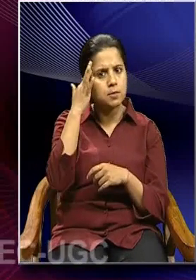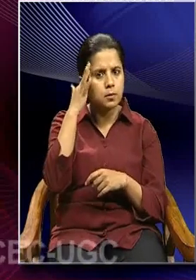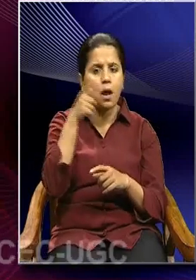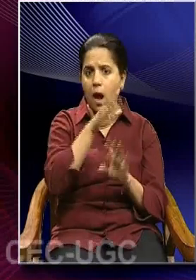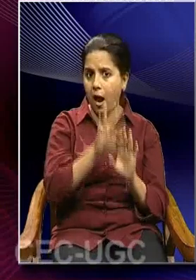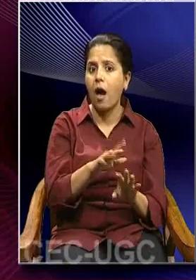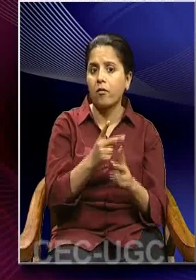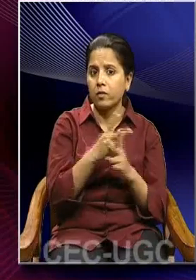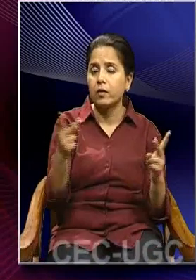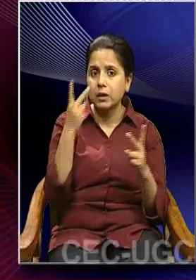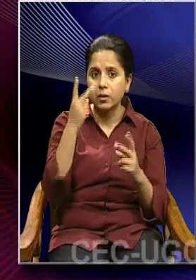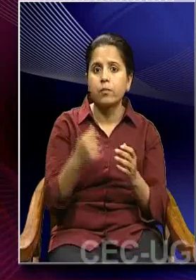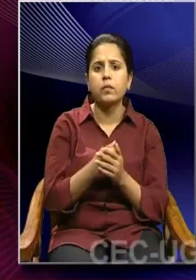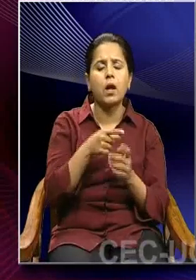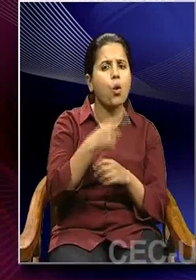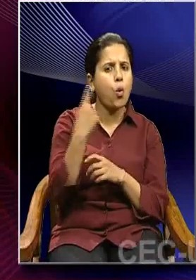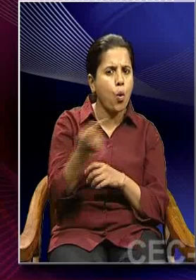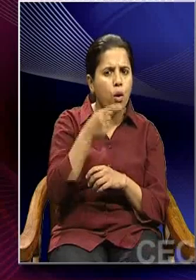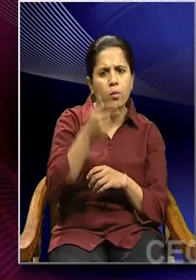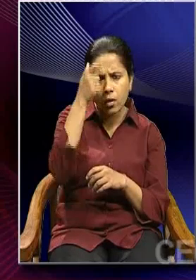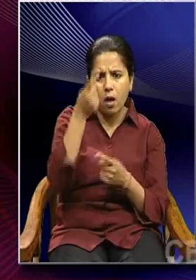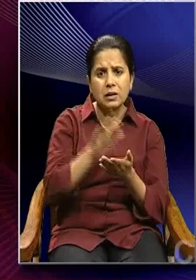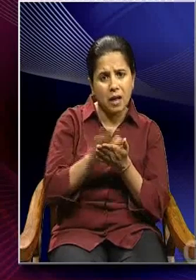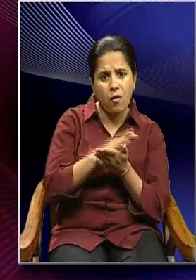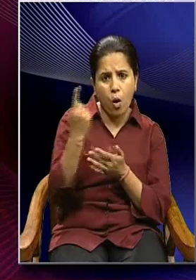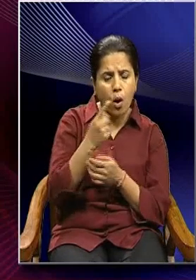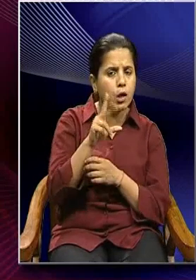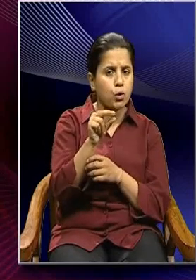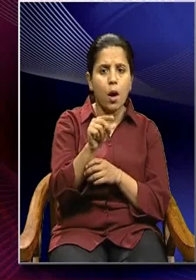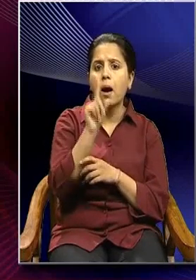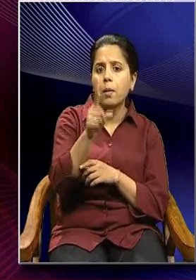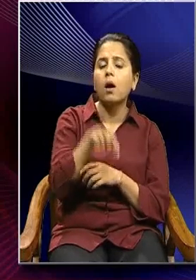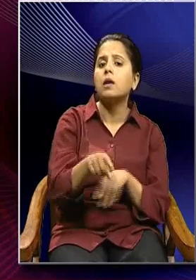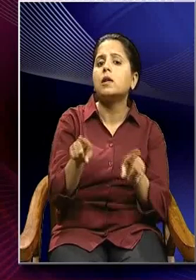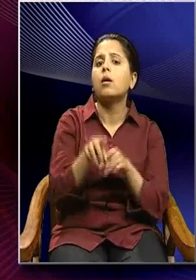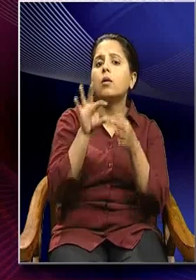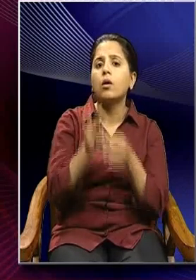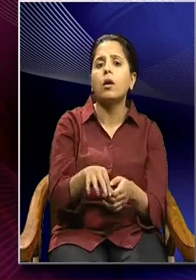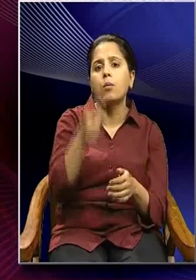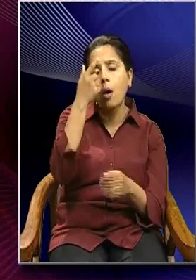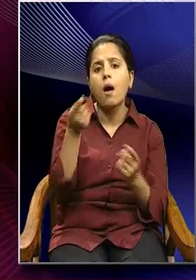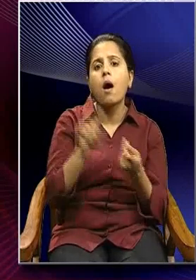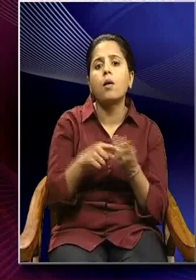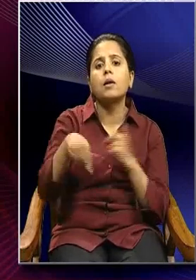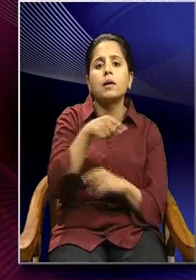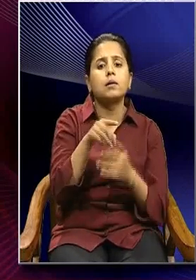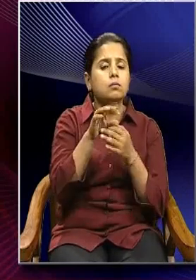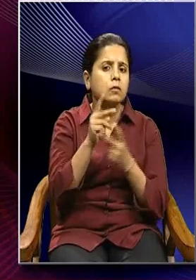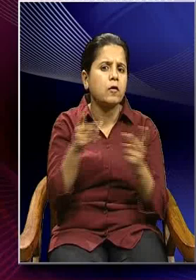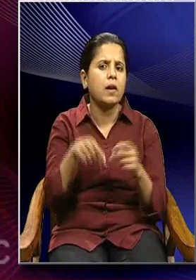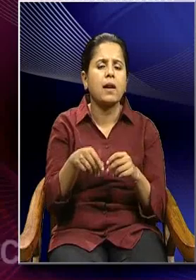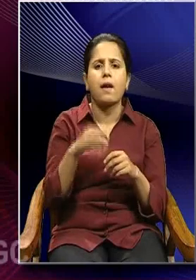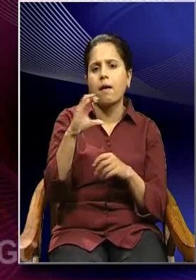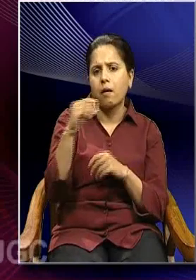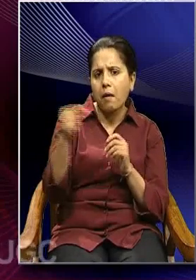there, that it is not only an issue of sanitation, but at the same time it is also an issue which is concerned with crime